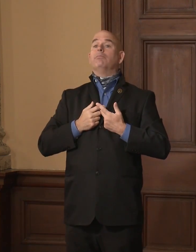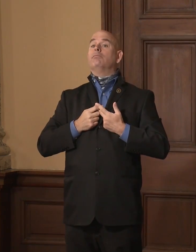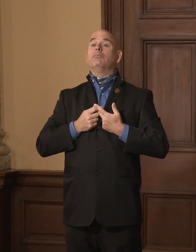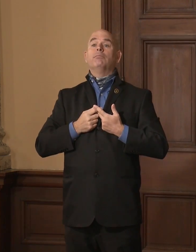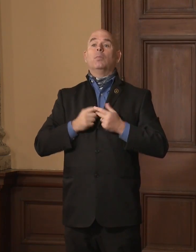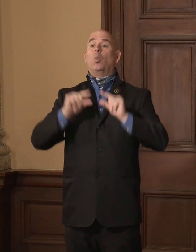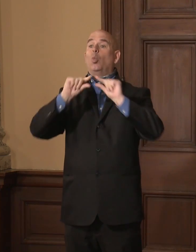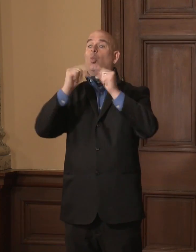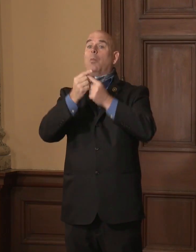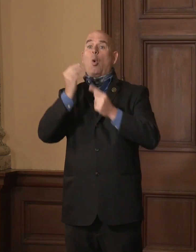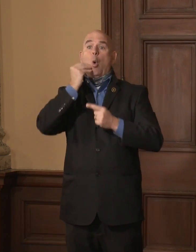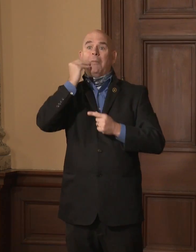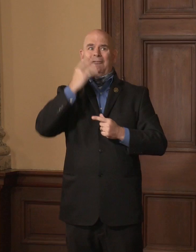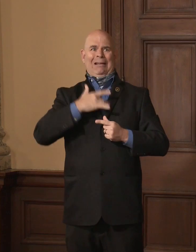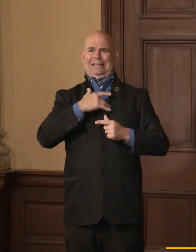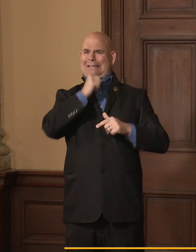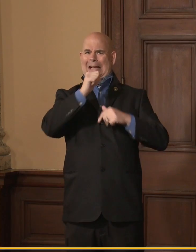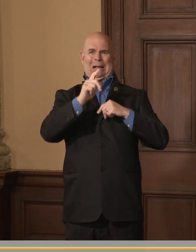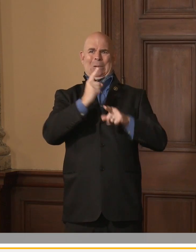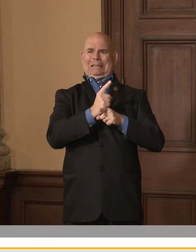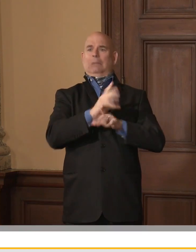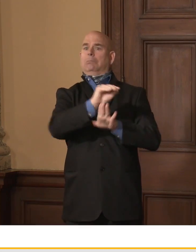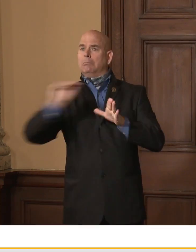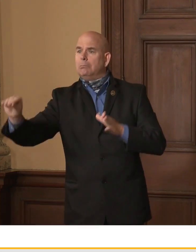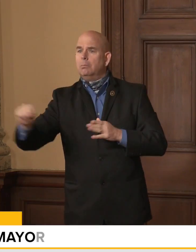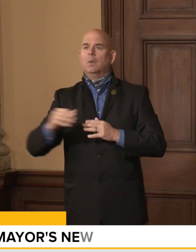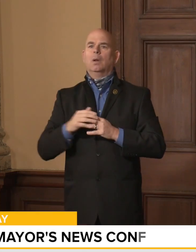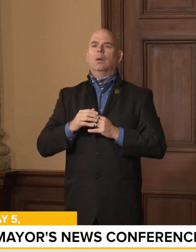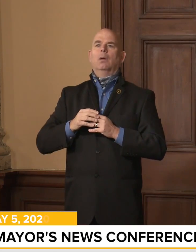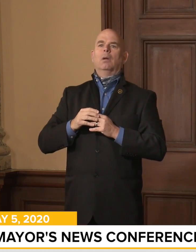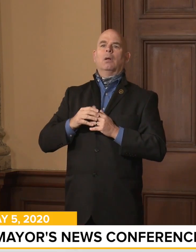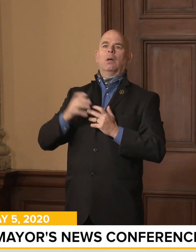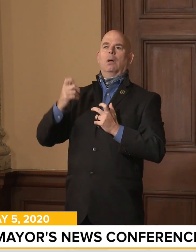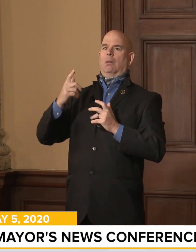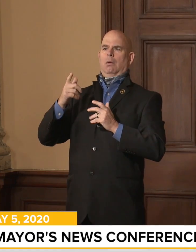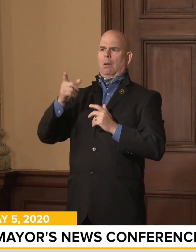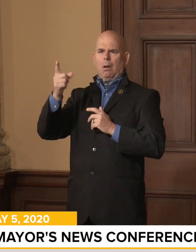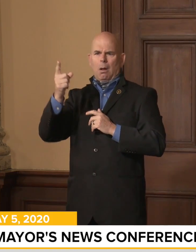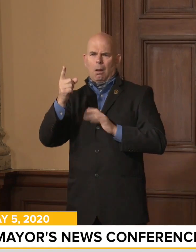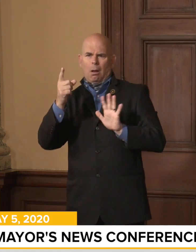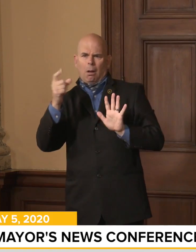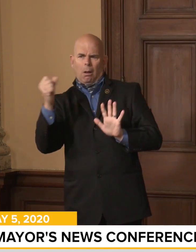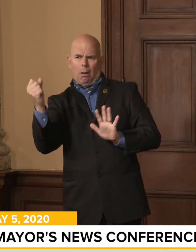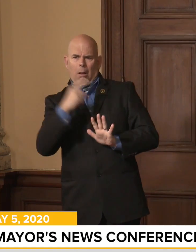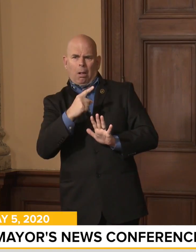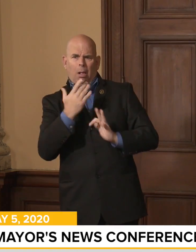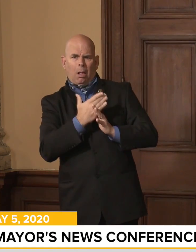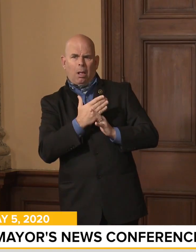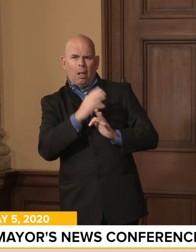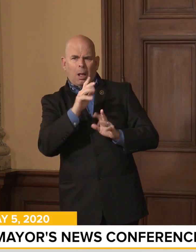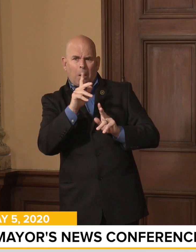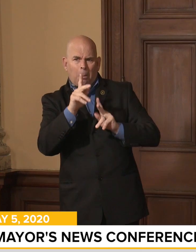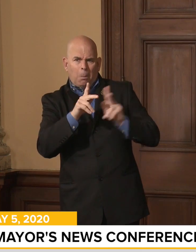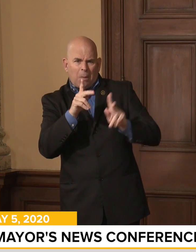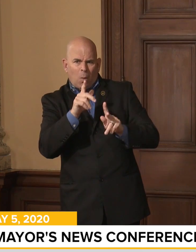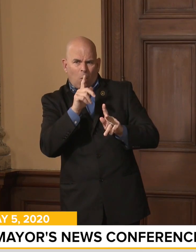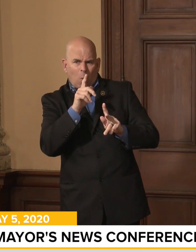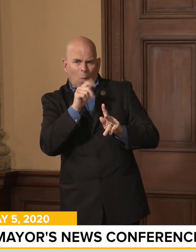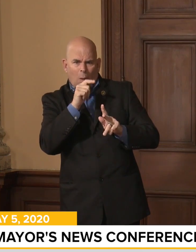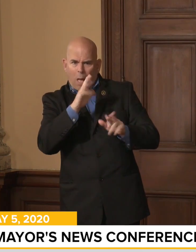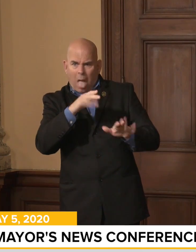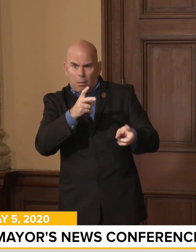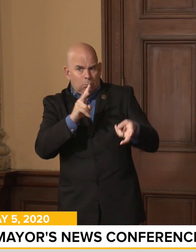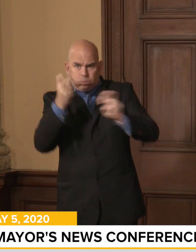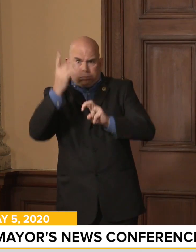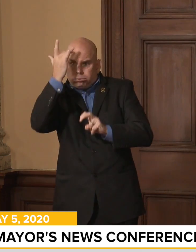identify individuals who would be eligible for the Lord Baltimore Hotel. And these are folks who don't have to be hospitalized per se. Correct. They